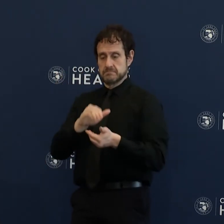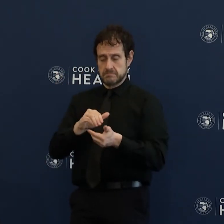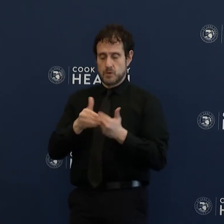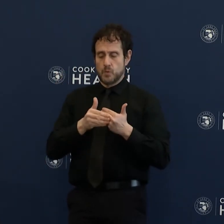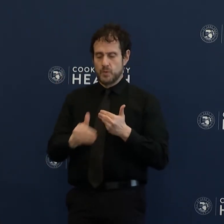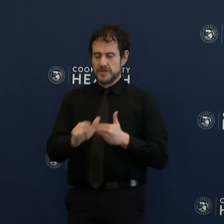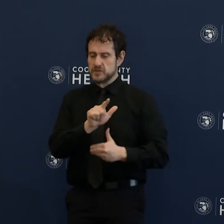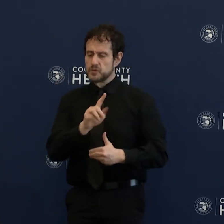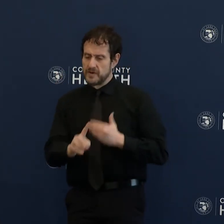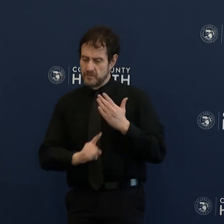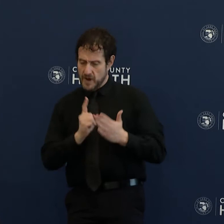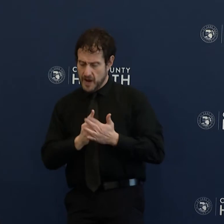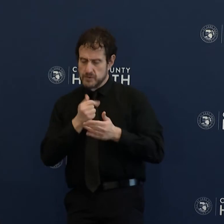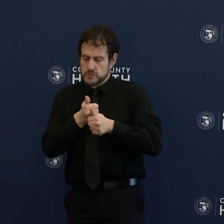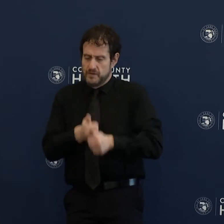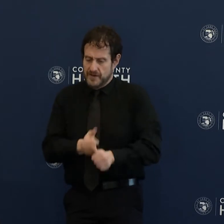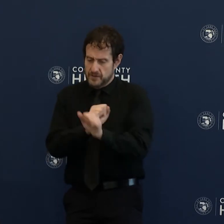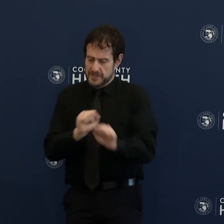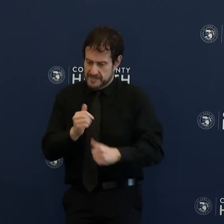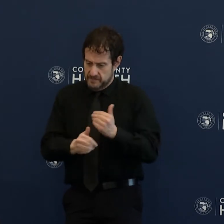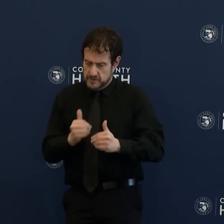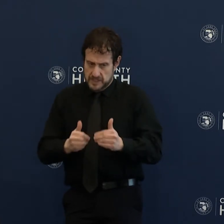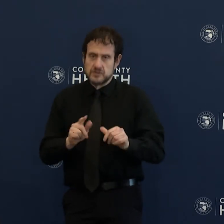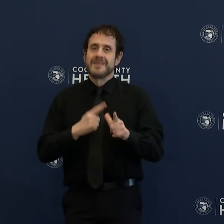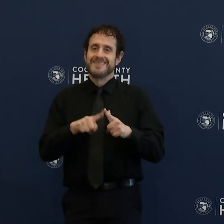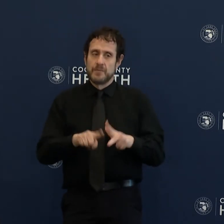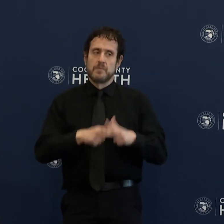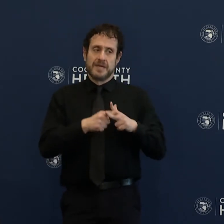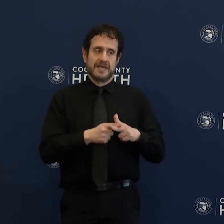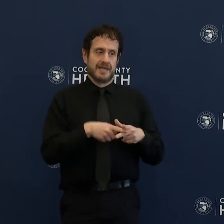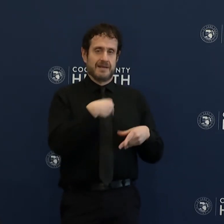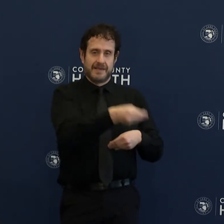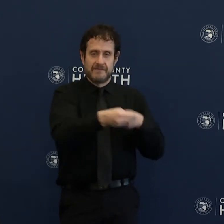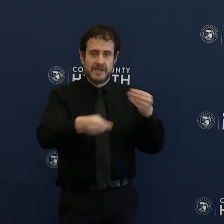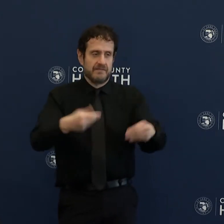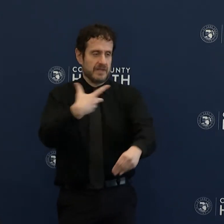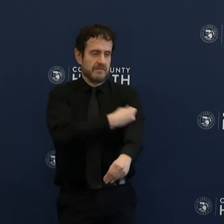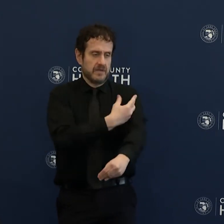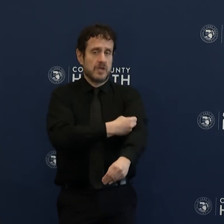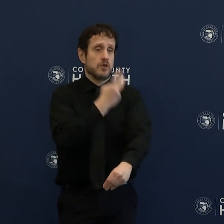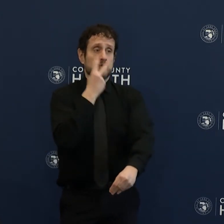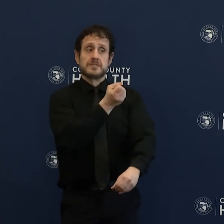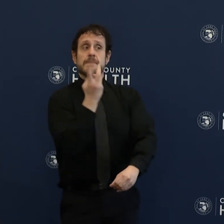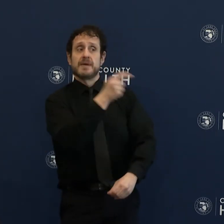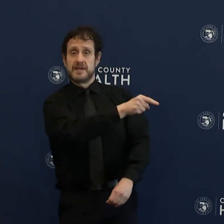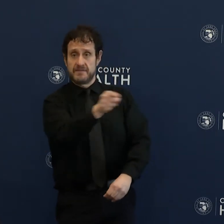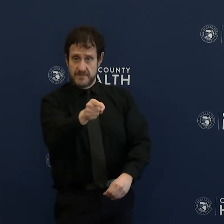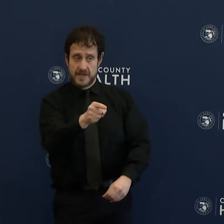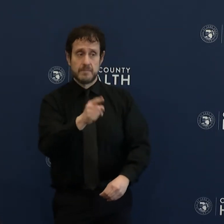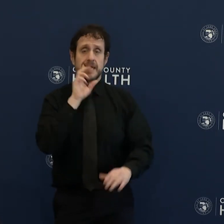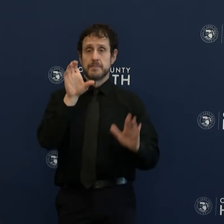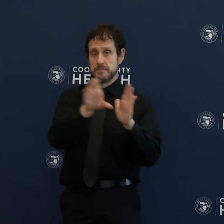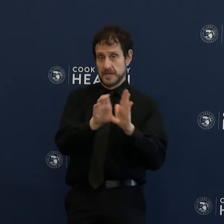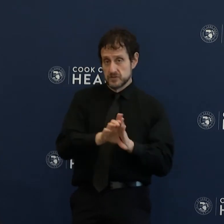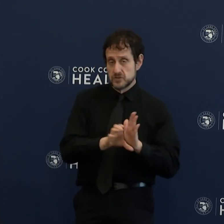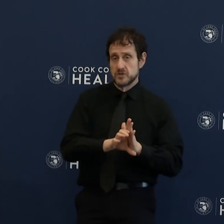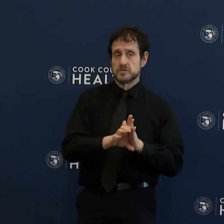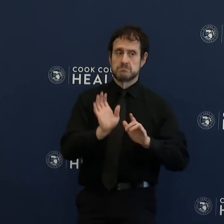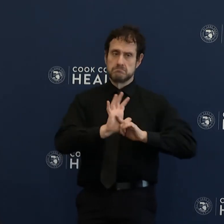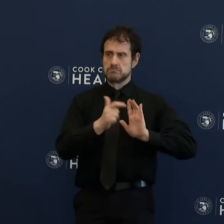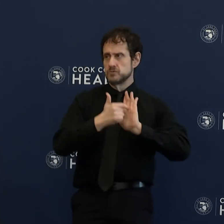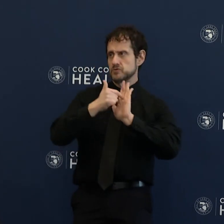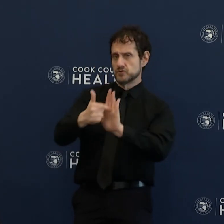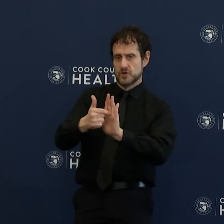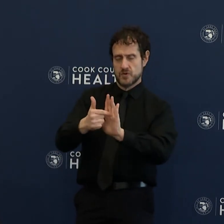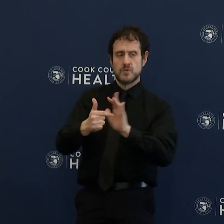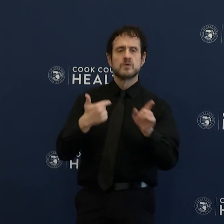follow processes and safety protocols. You will see many of them in pictures and demonstrations in social media so that we will be able to start